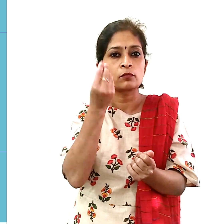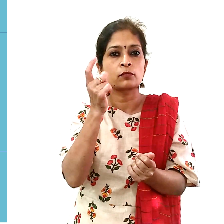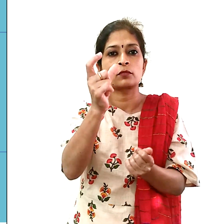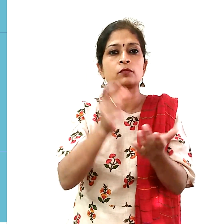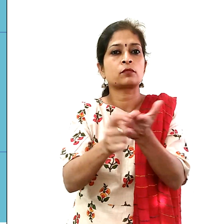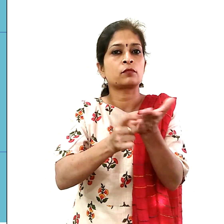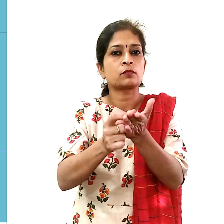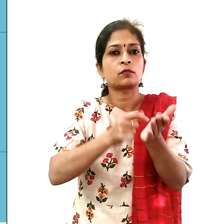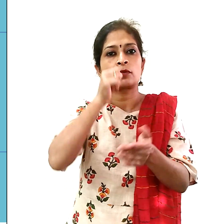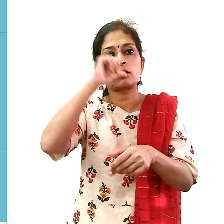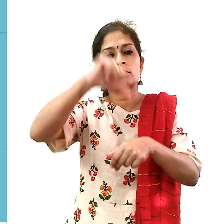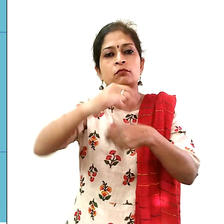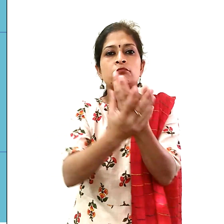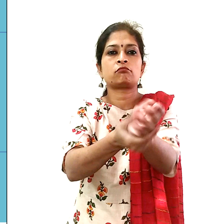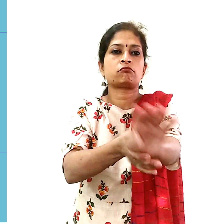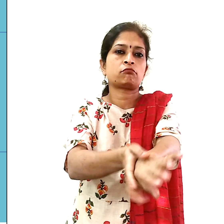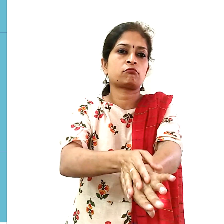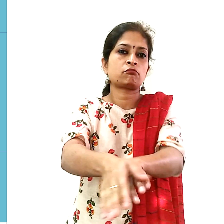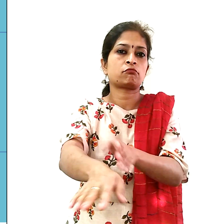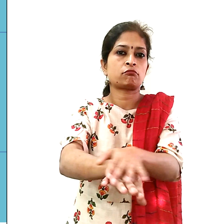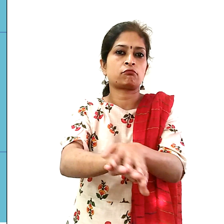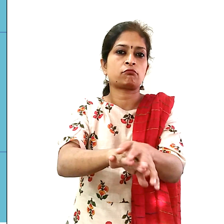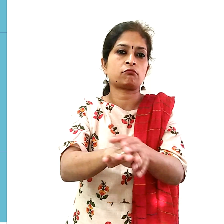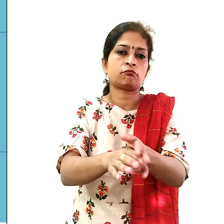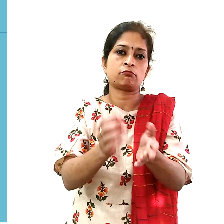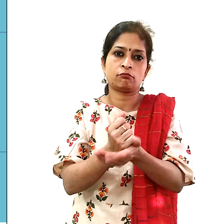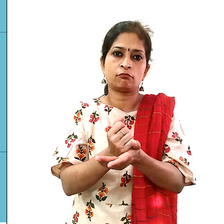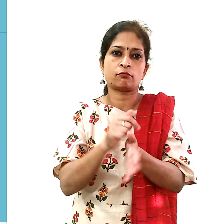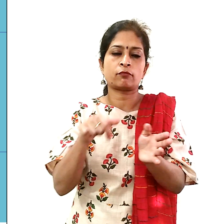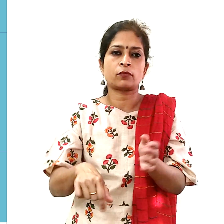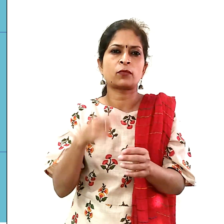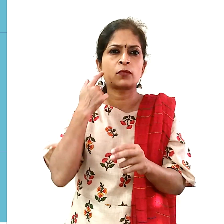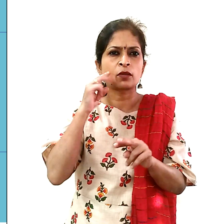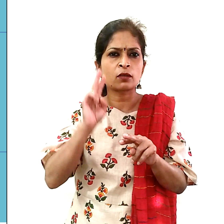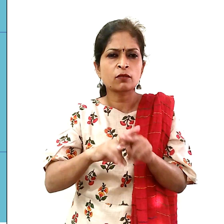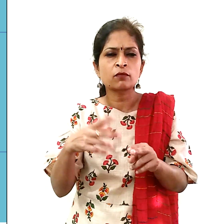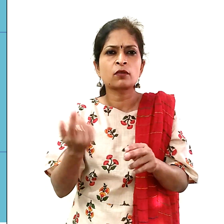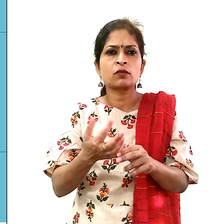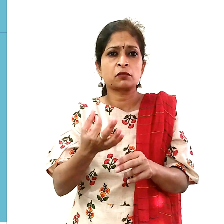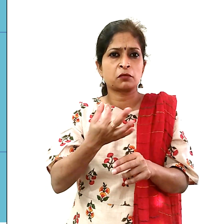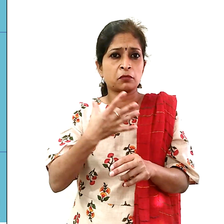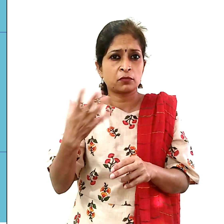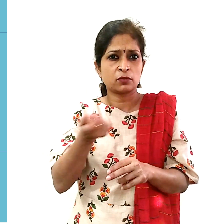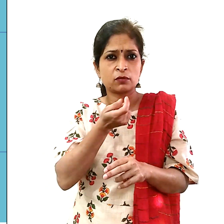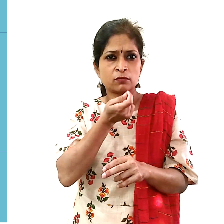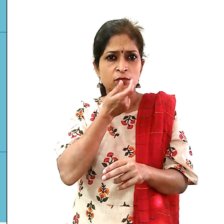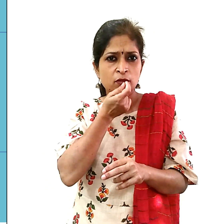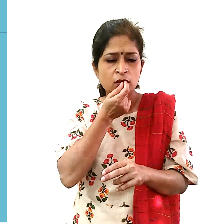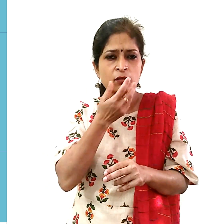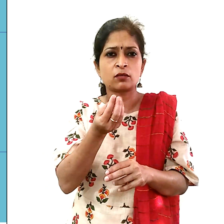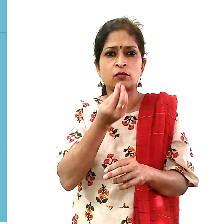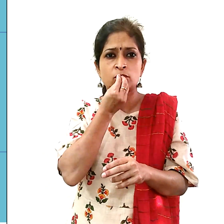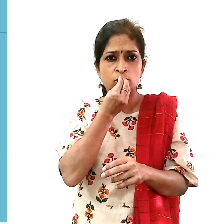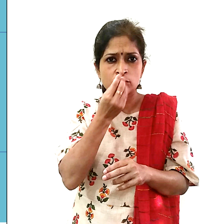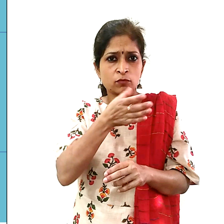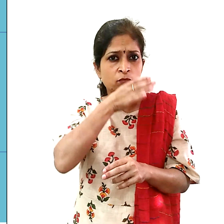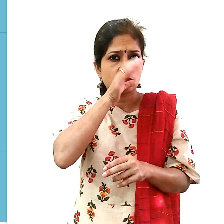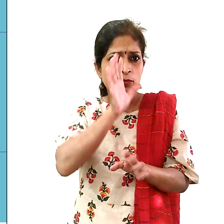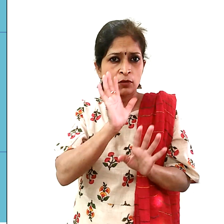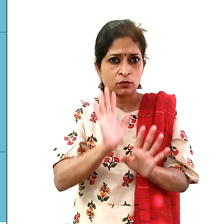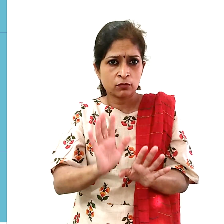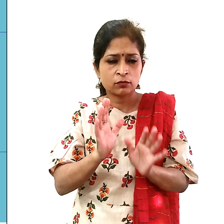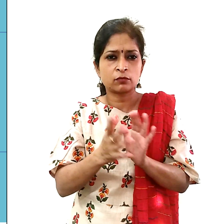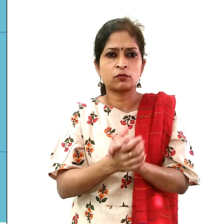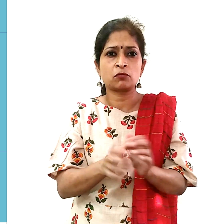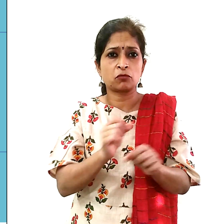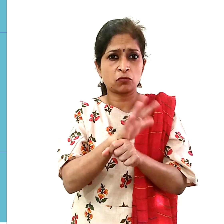sanitizer, but wash hands preferably with soap and water. Is there any role of specific foods or drinks in